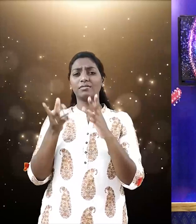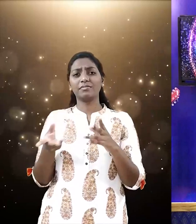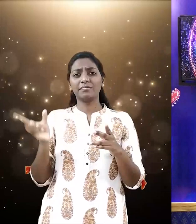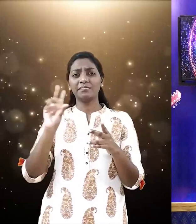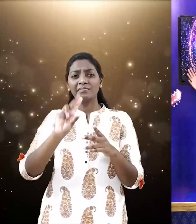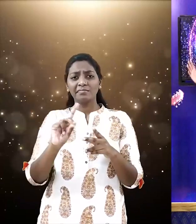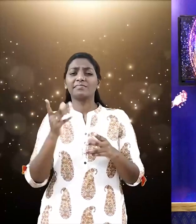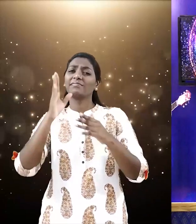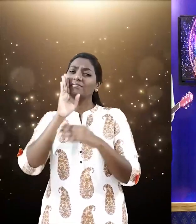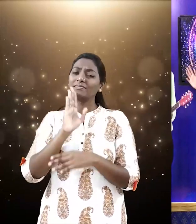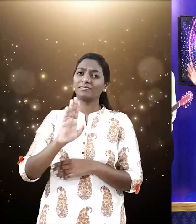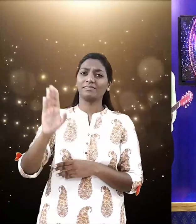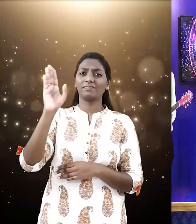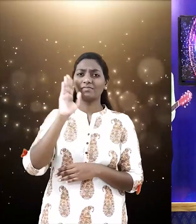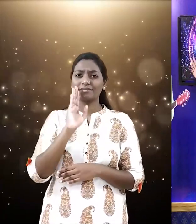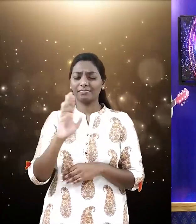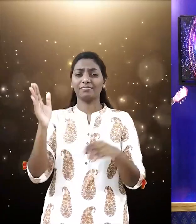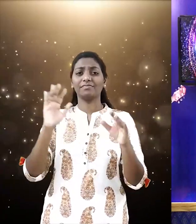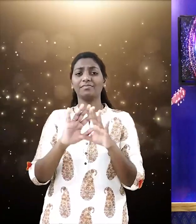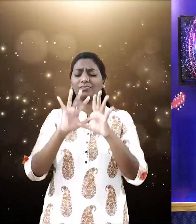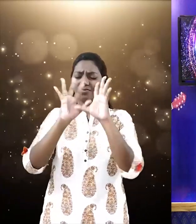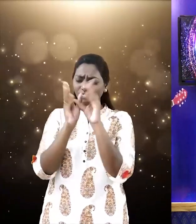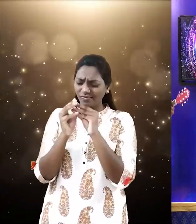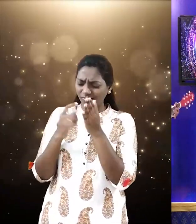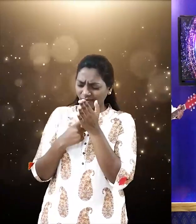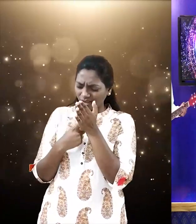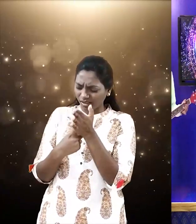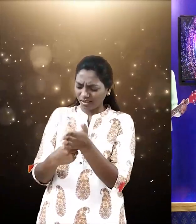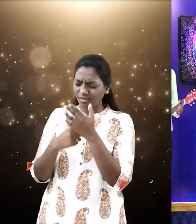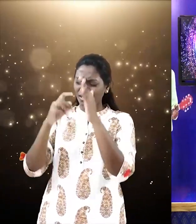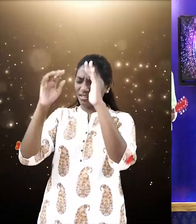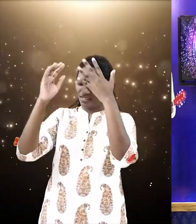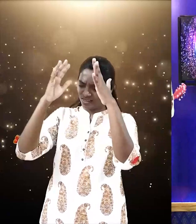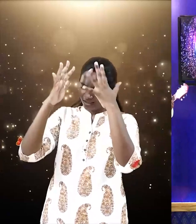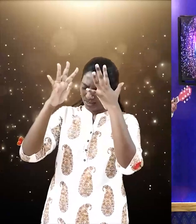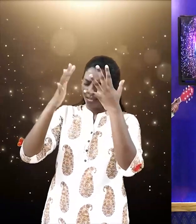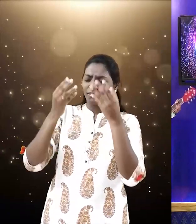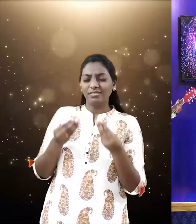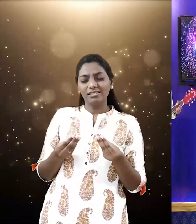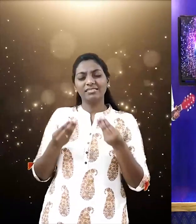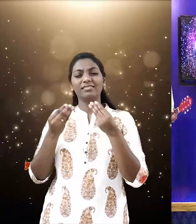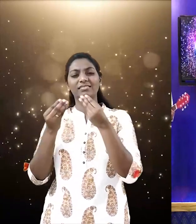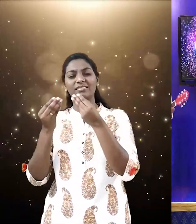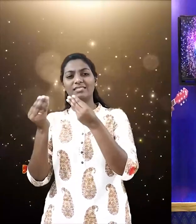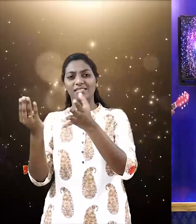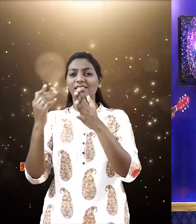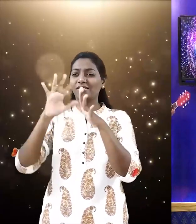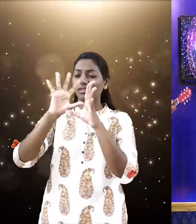name, for you are holy, Lord. We sing it again, all